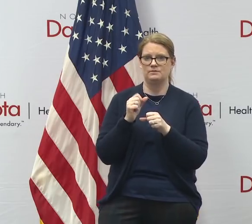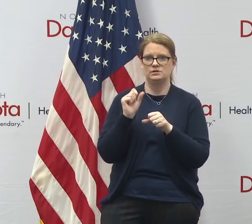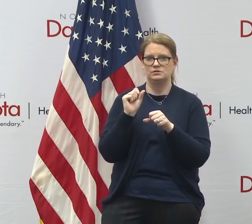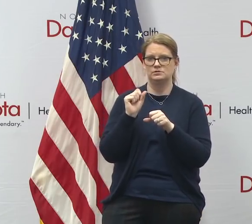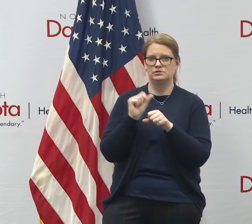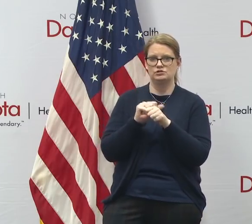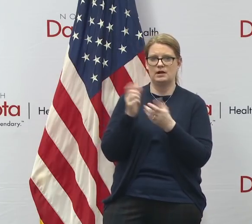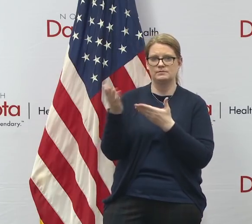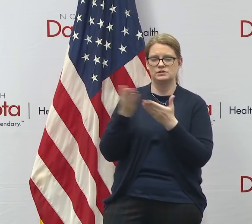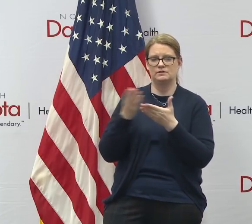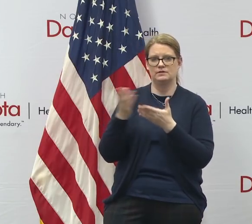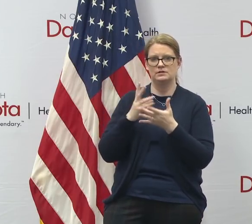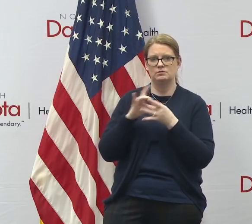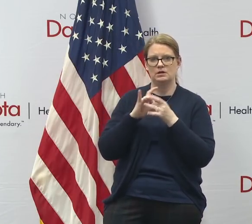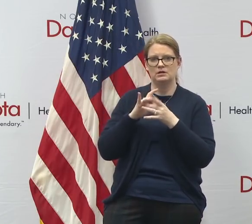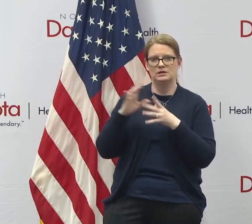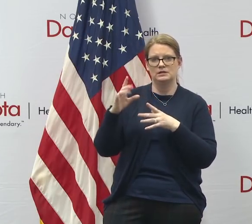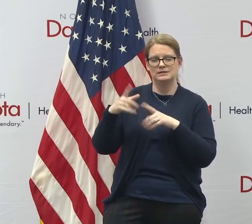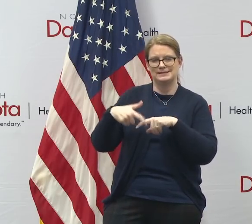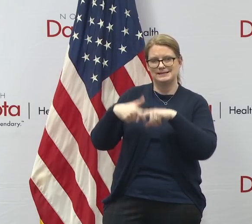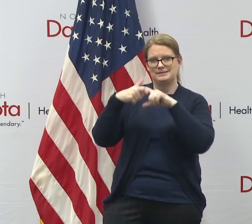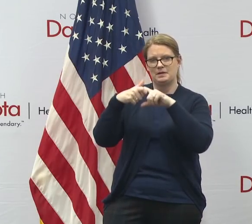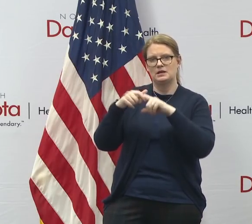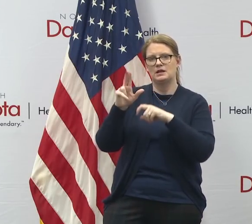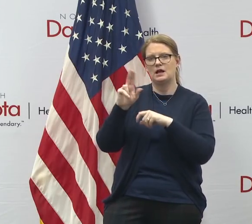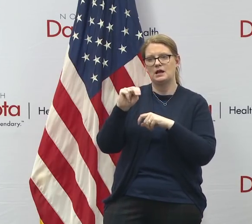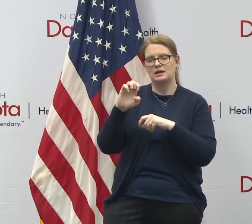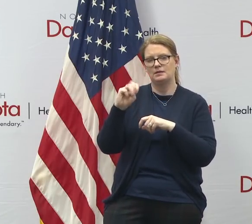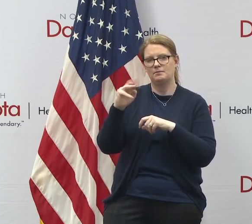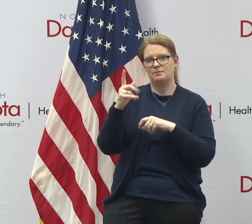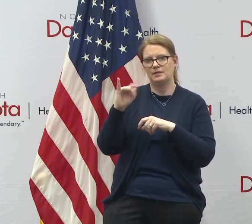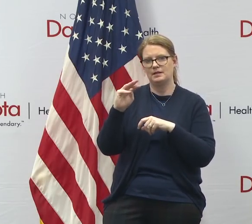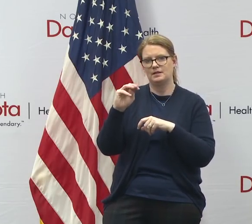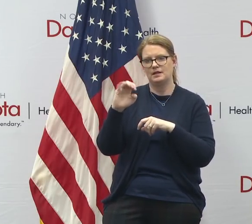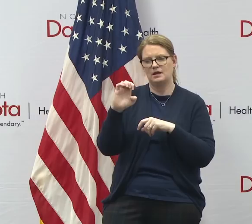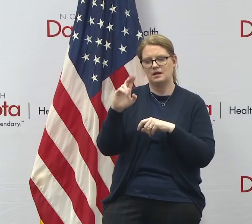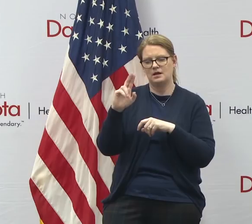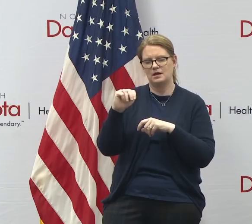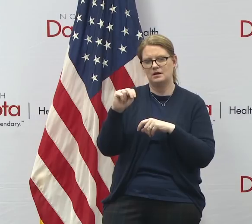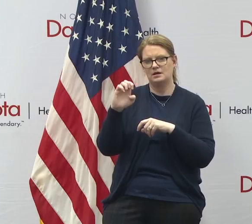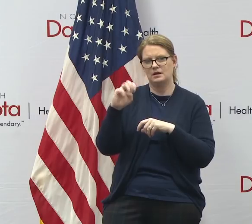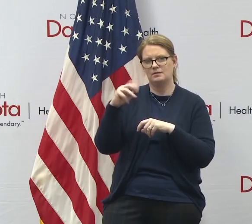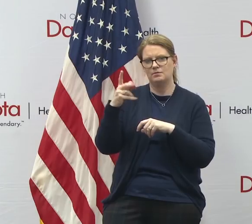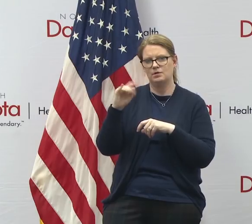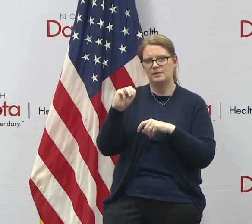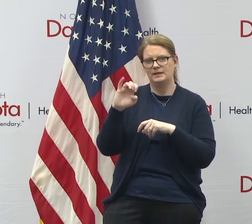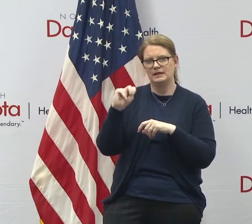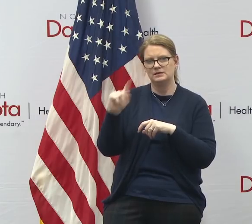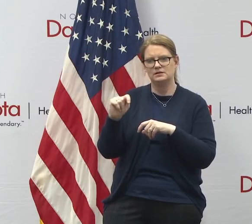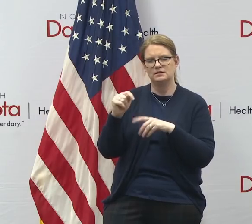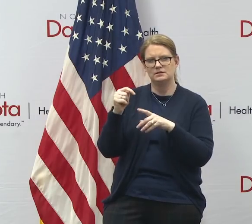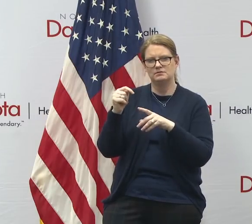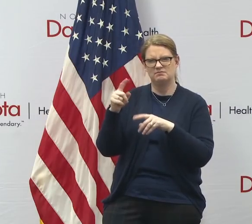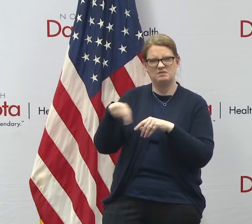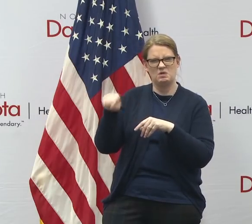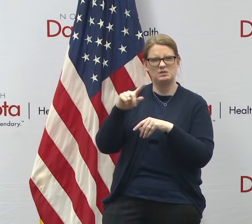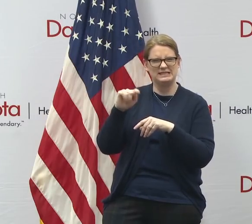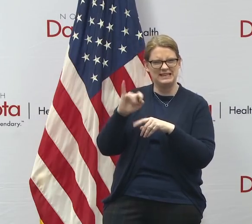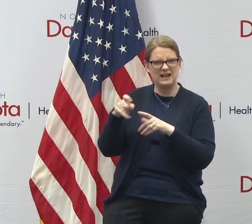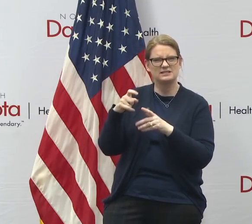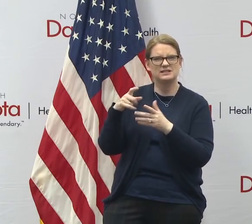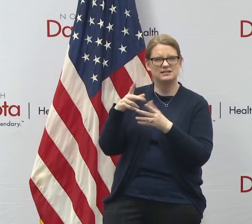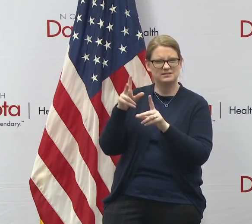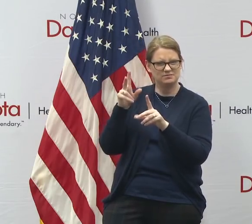related to suspending the payment of unemployment taxes and filing of payroll reports that are due on March 31st, this coming